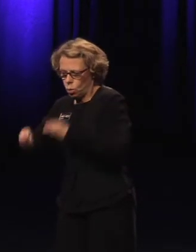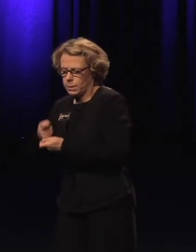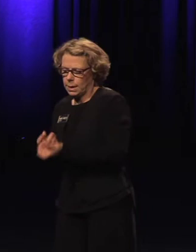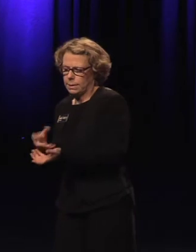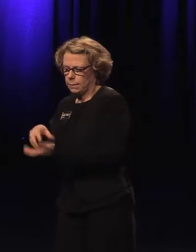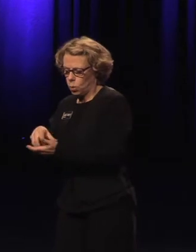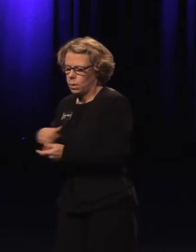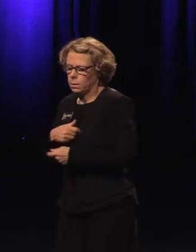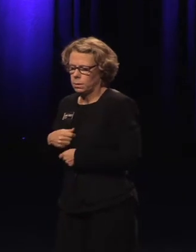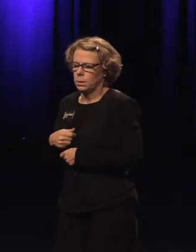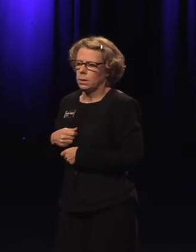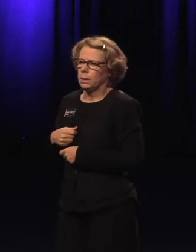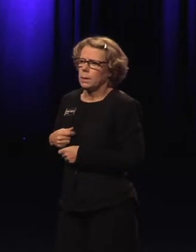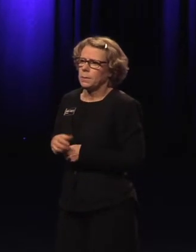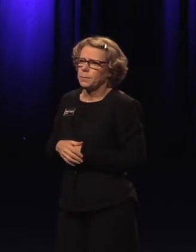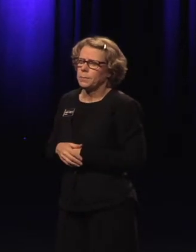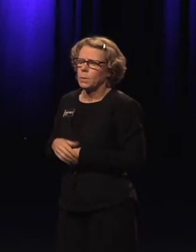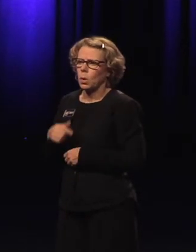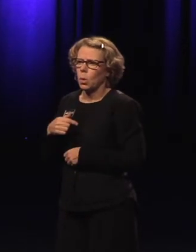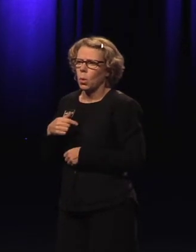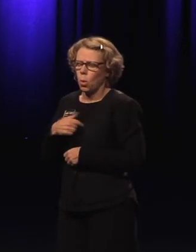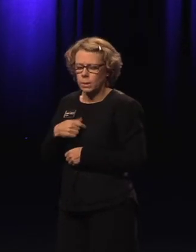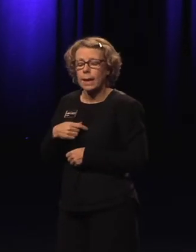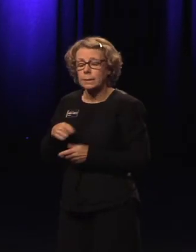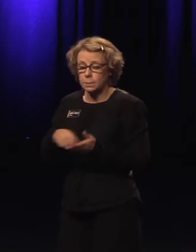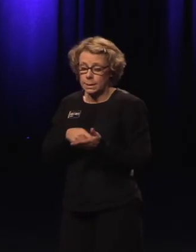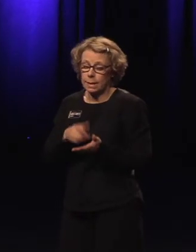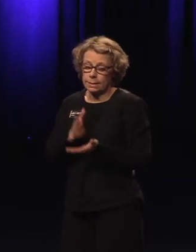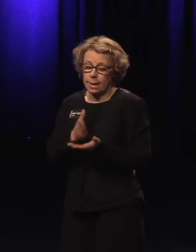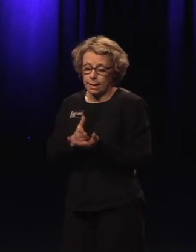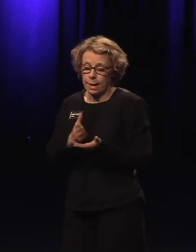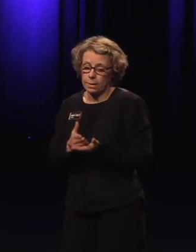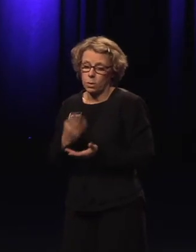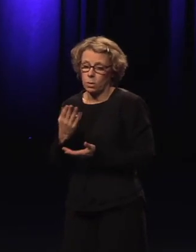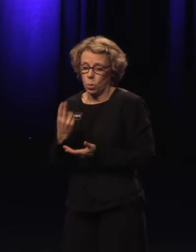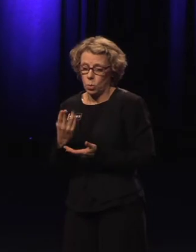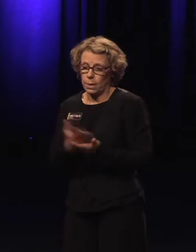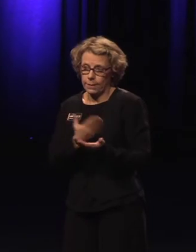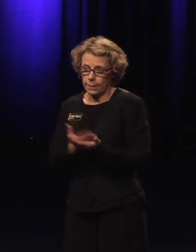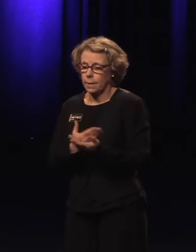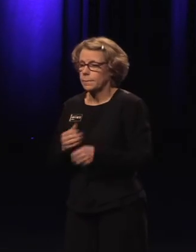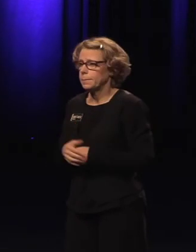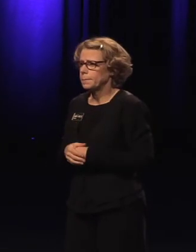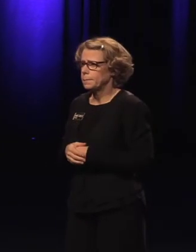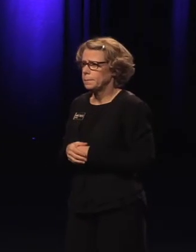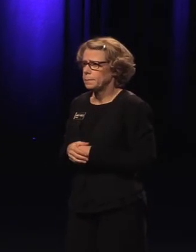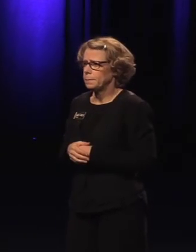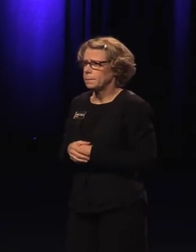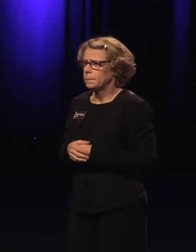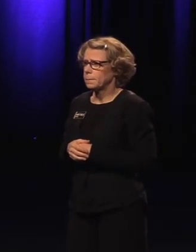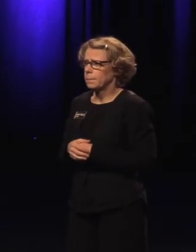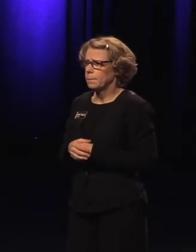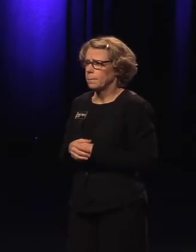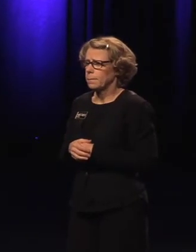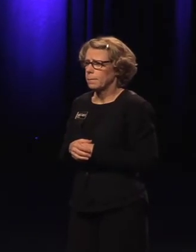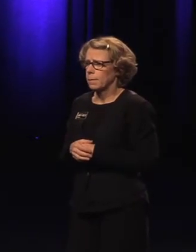are of crucial concern for developing countries in particular. Now, on one of my first visits, in fact, it was my first